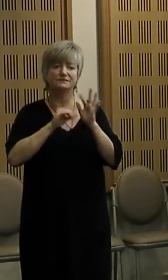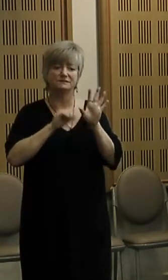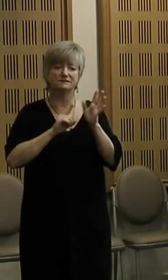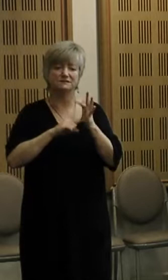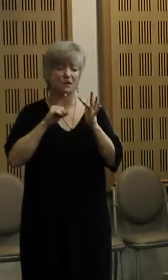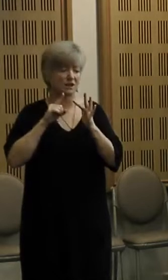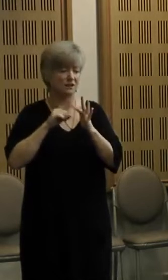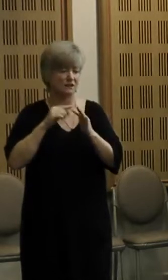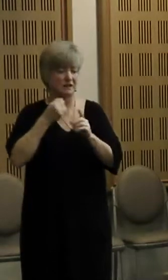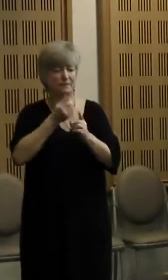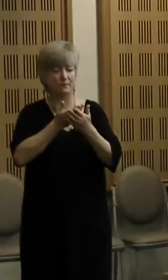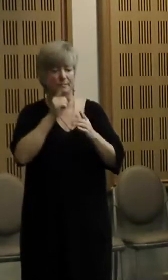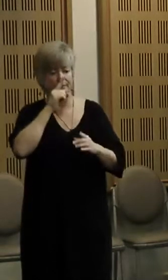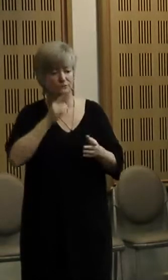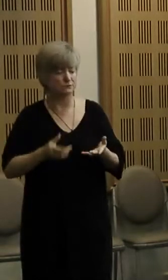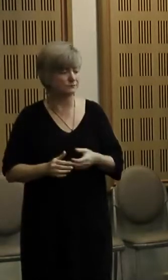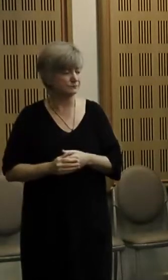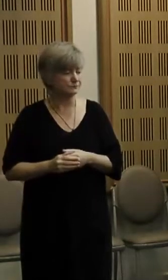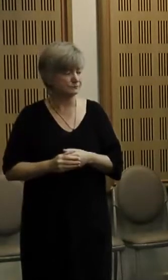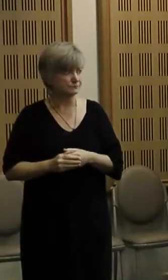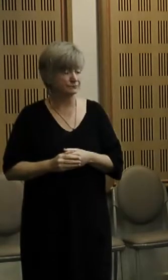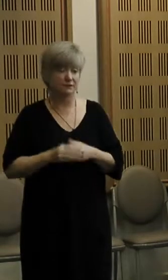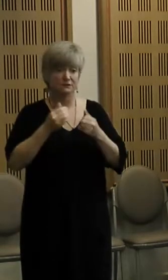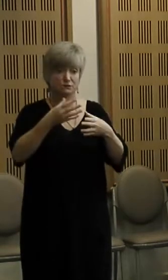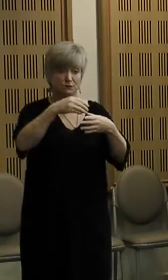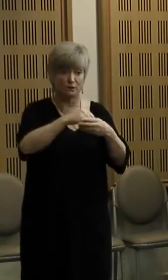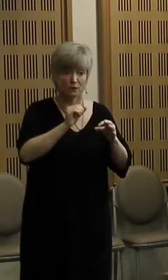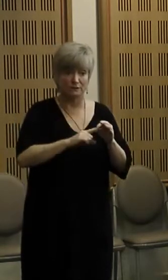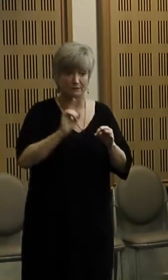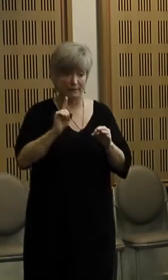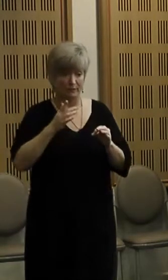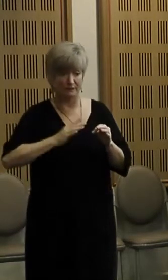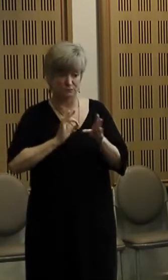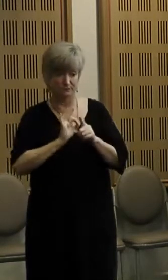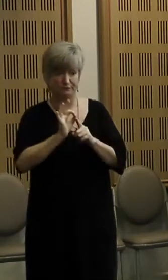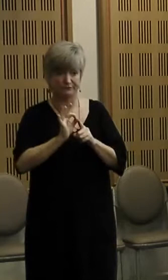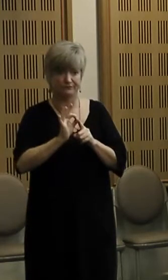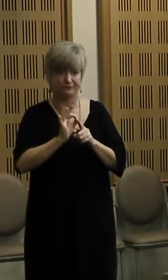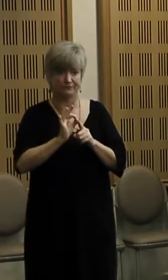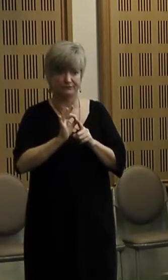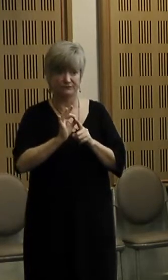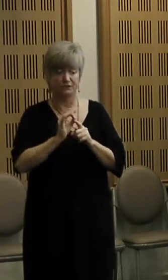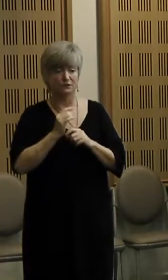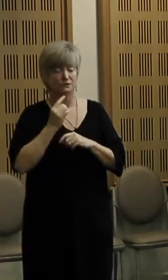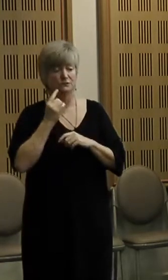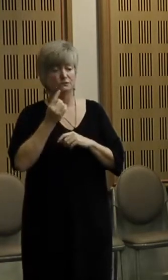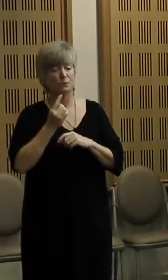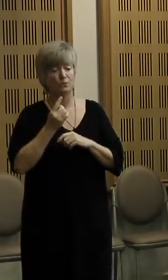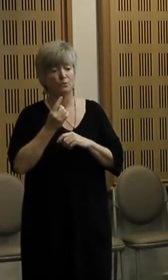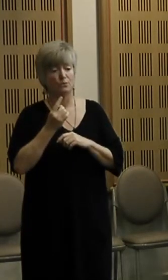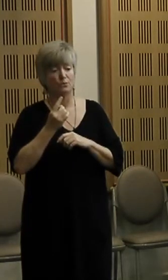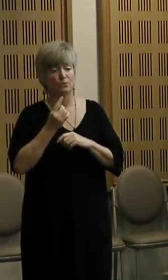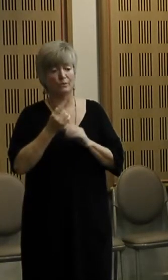even though it's good to include the question, but we've actually got to do better next time. So that one of the recommendations after talking to all